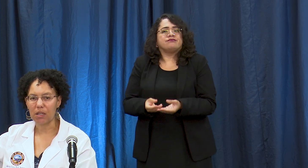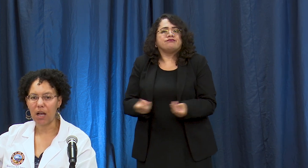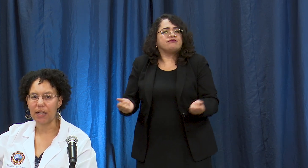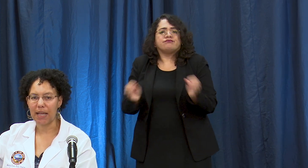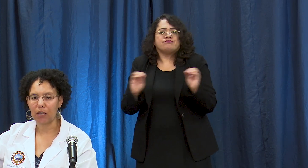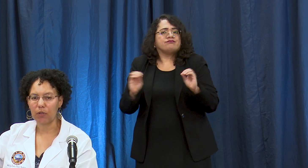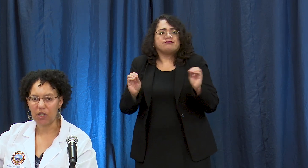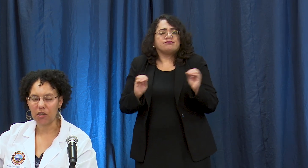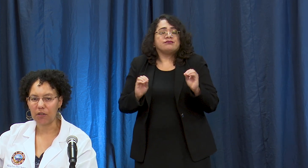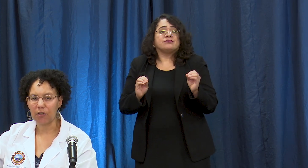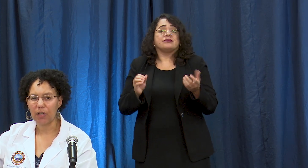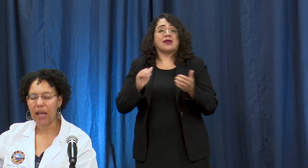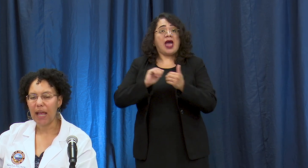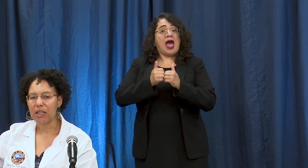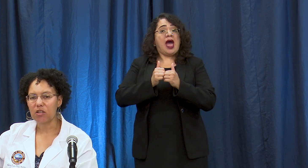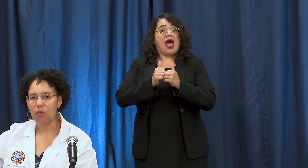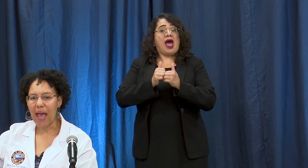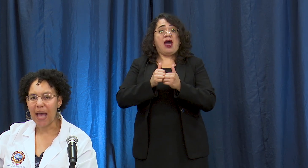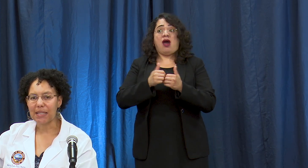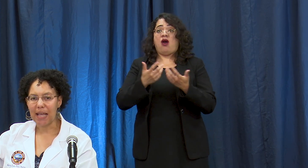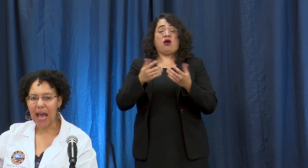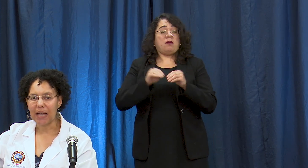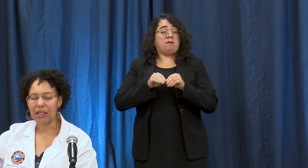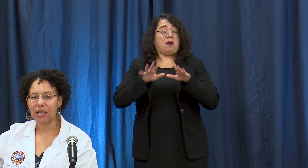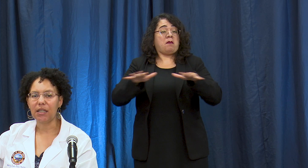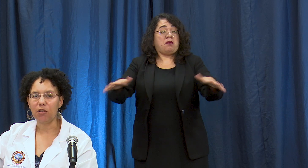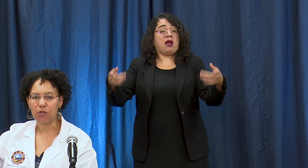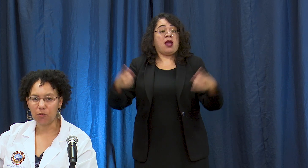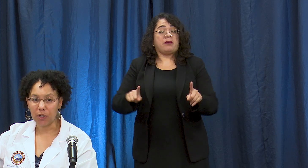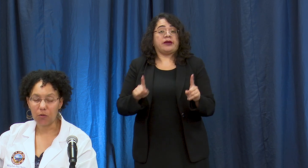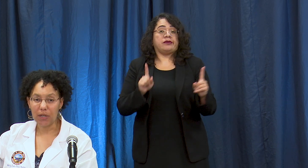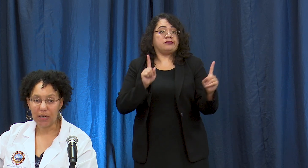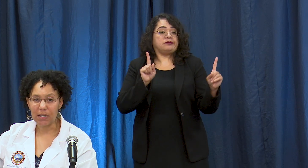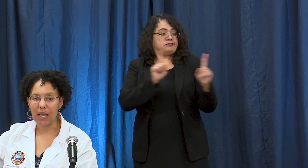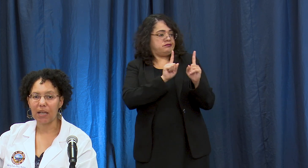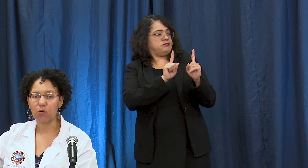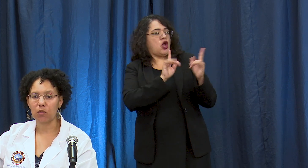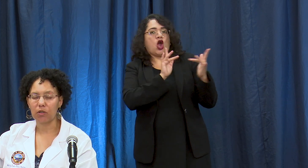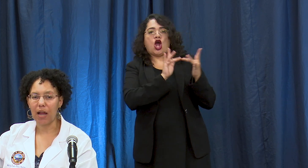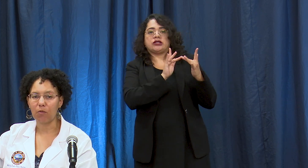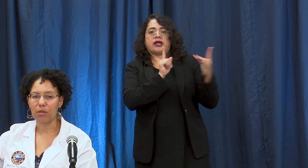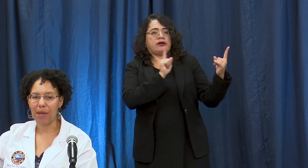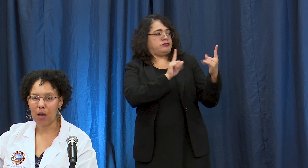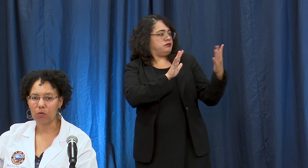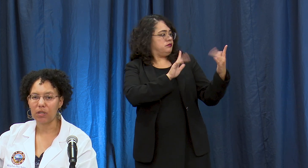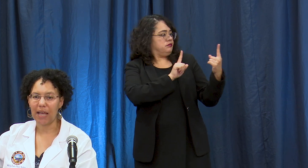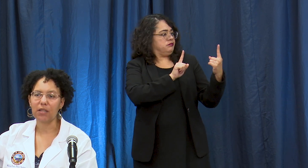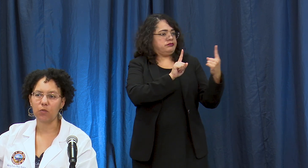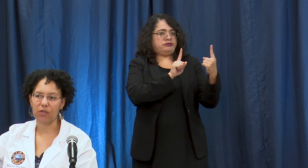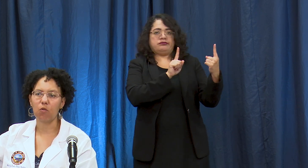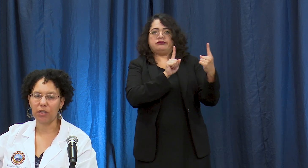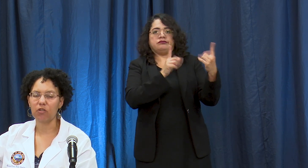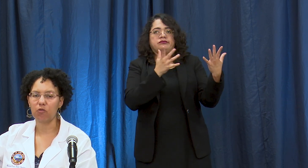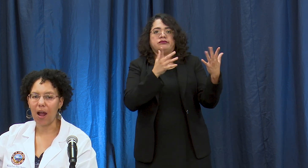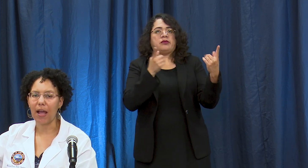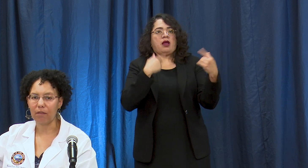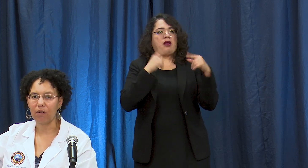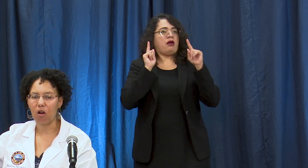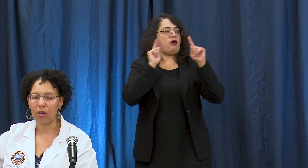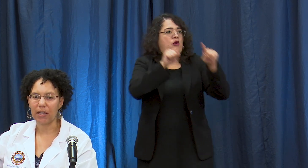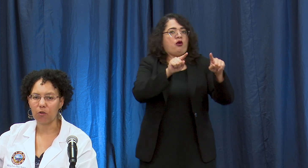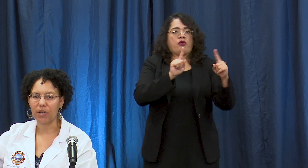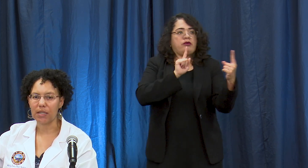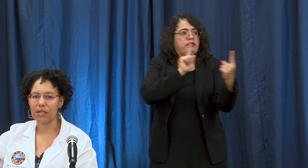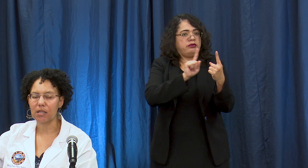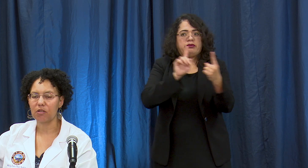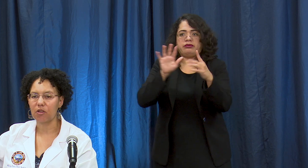coming into contact with each other. And so as that continues to increase, as we're out and about, that's what's going to drive